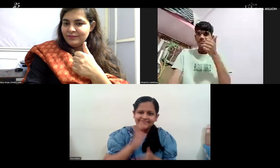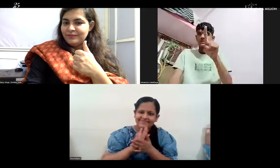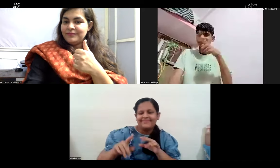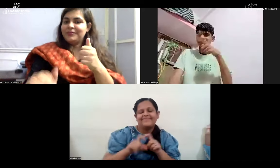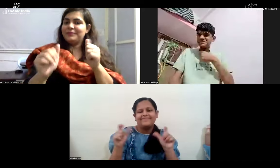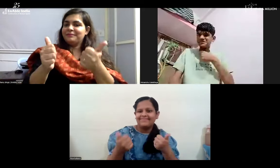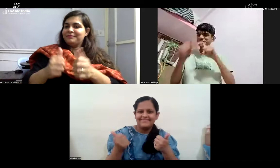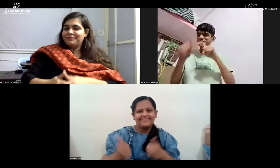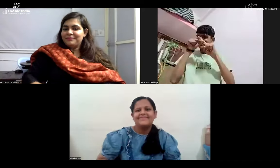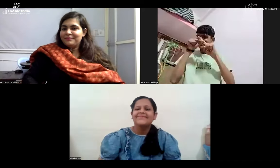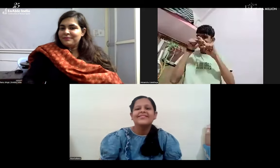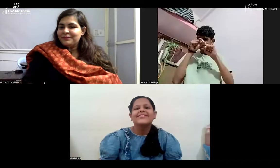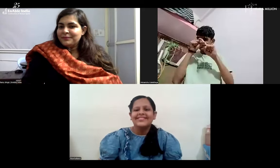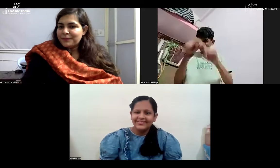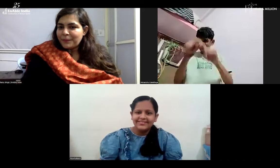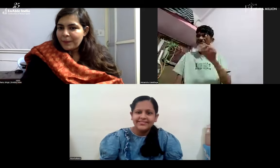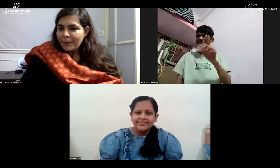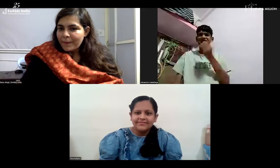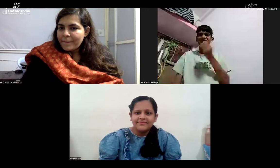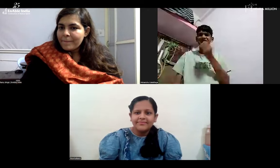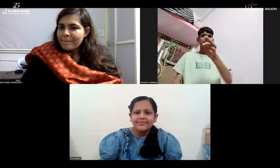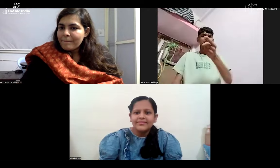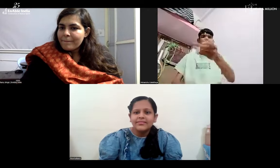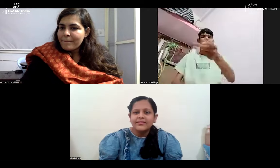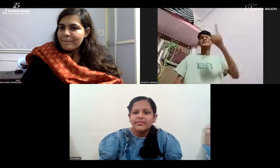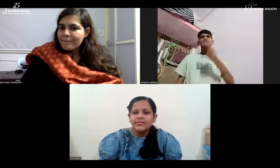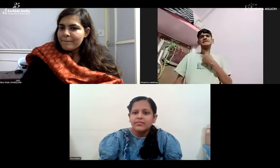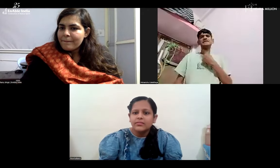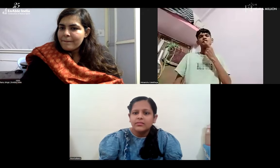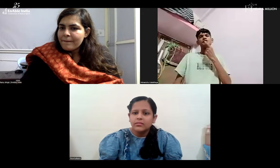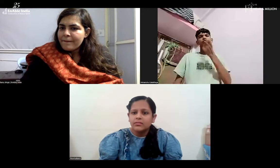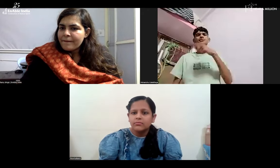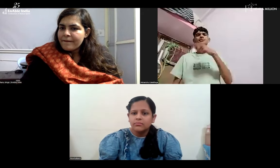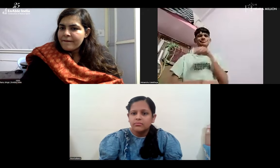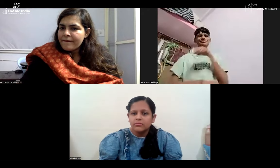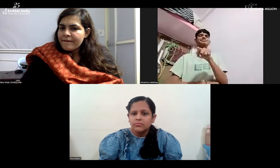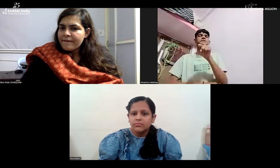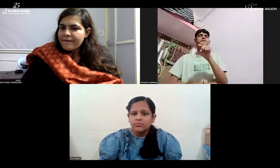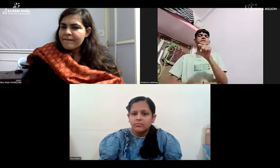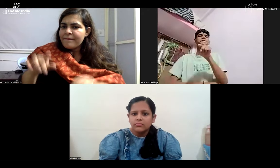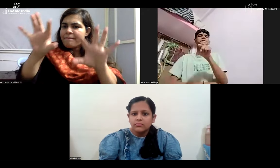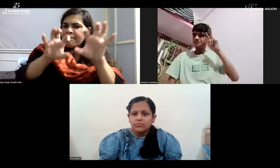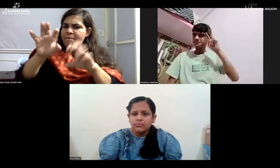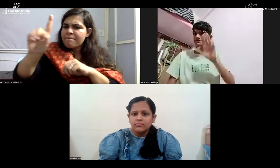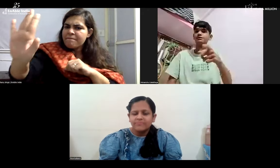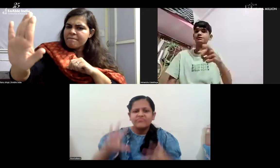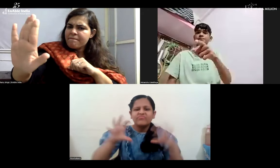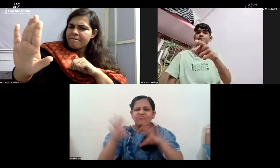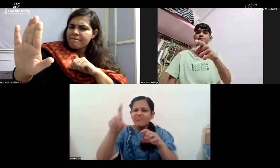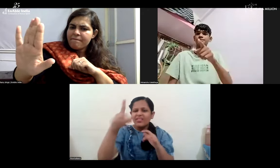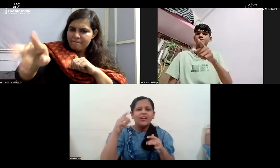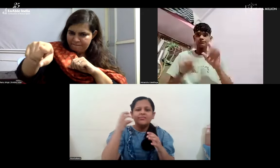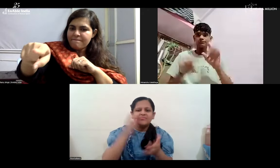Good, good. secondly, chess. Chess. Yes, chess really excites me. I play with my sister a